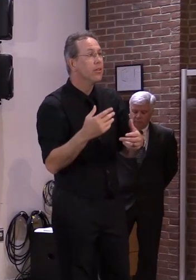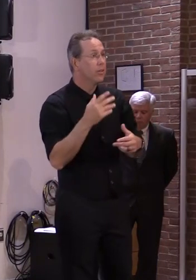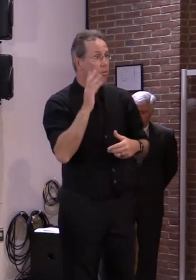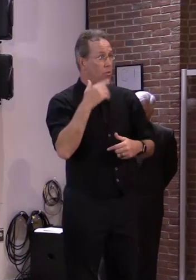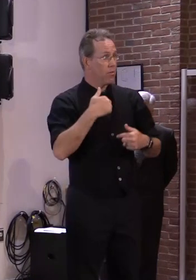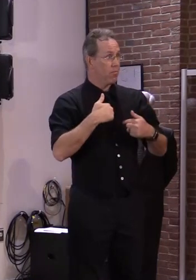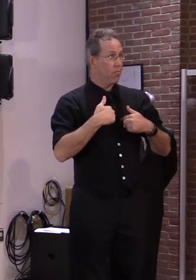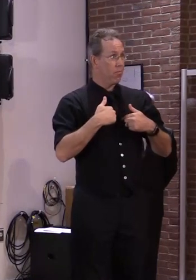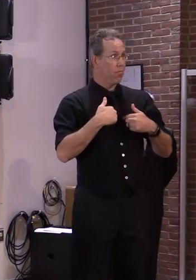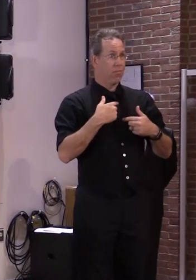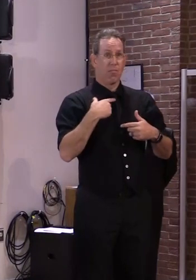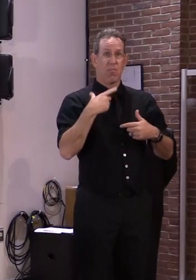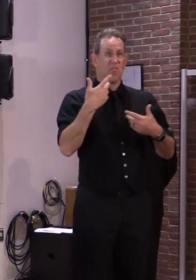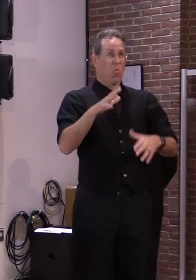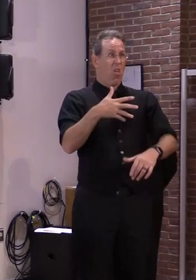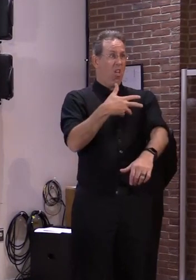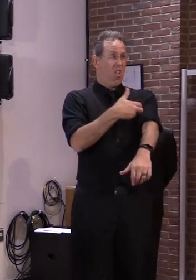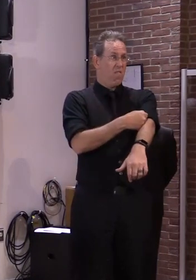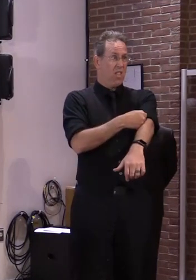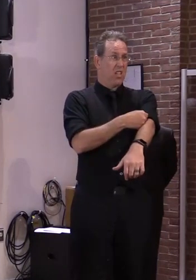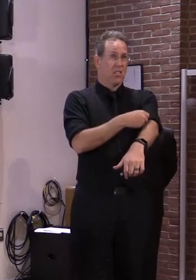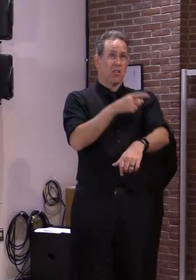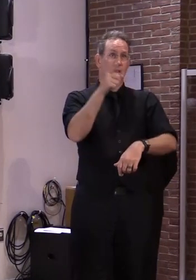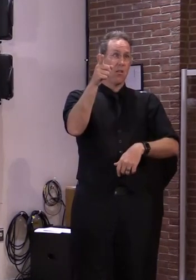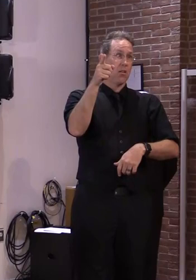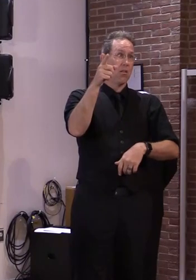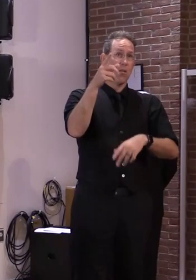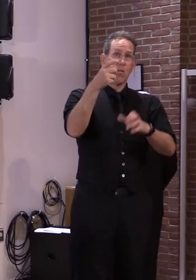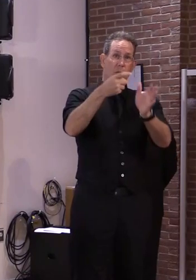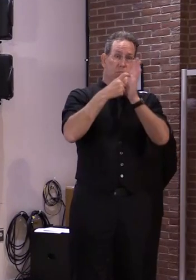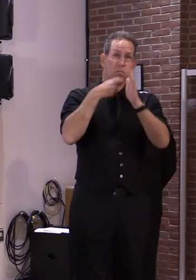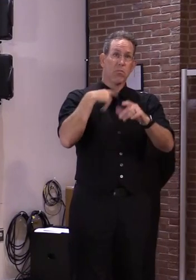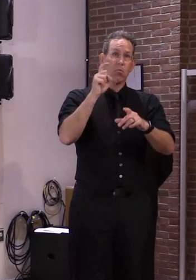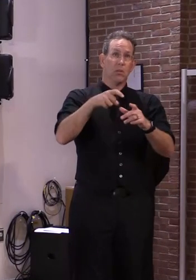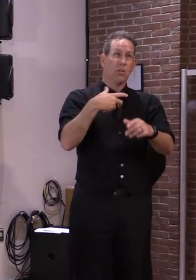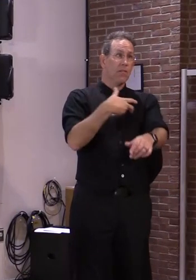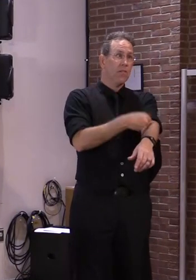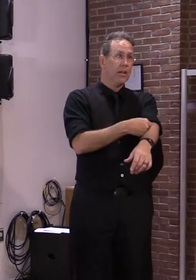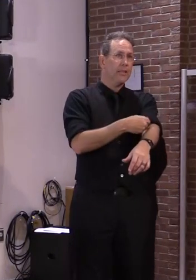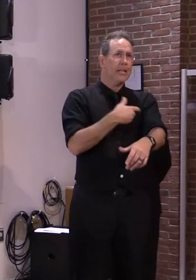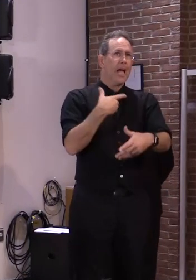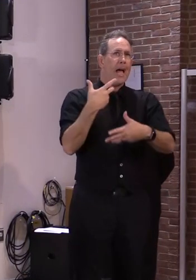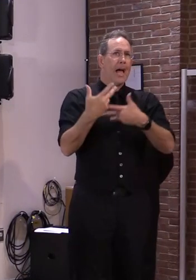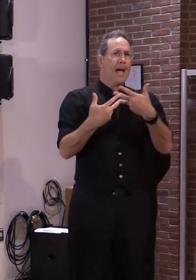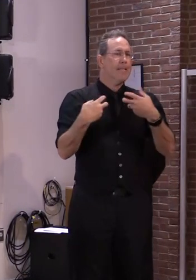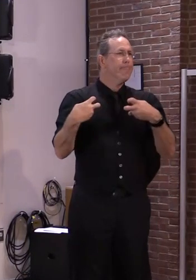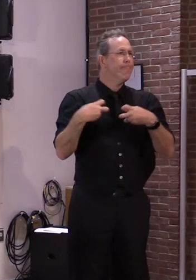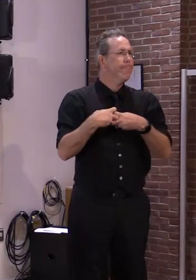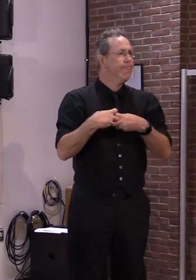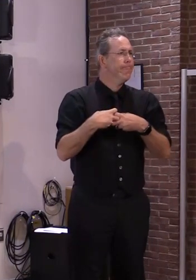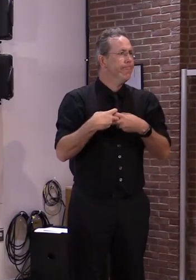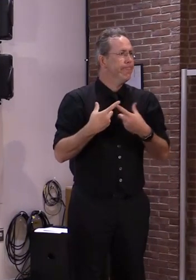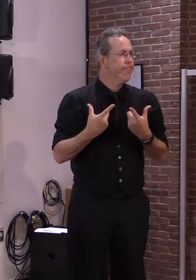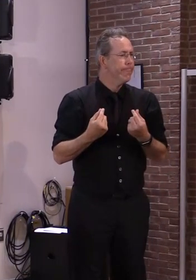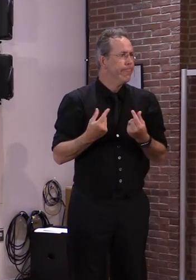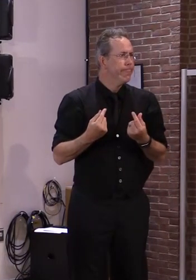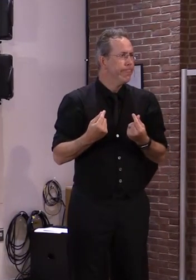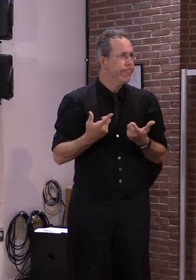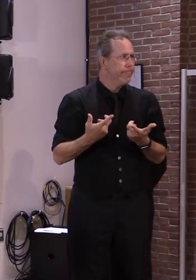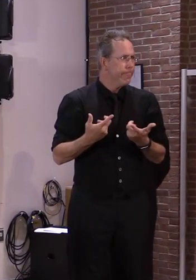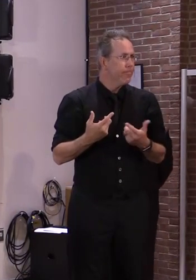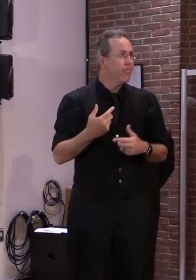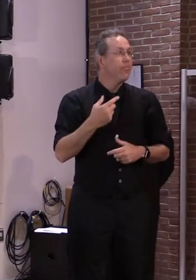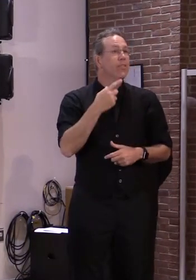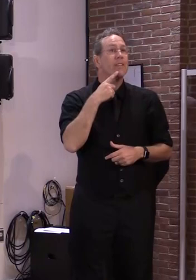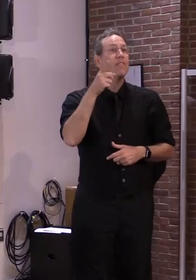description there. But I think in this case, it really comes down to the question of whether or not dismissing somebody for not getting